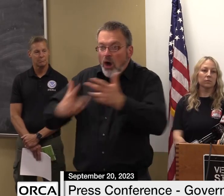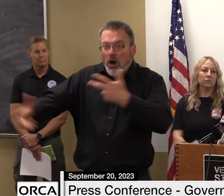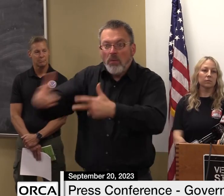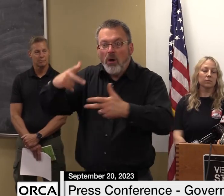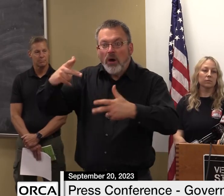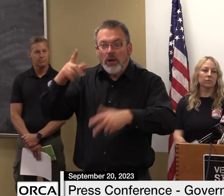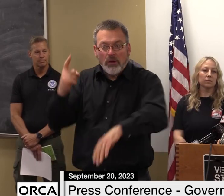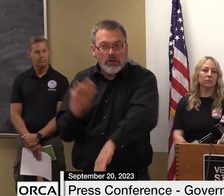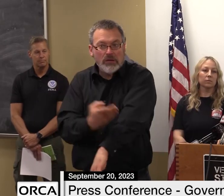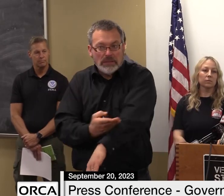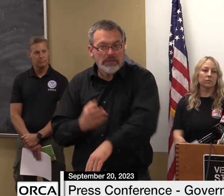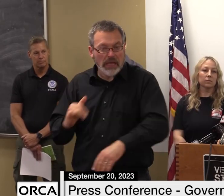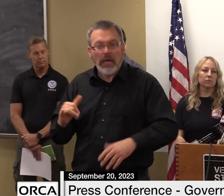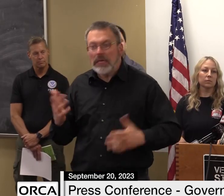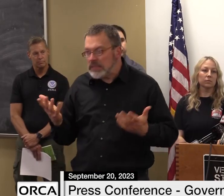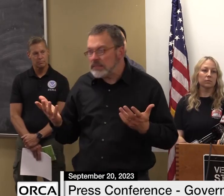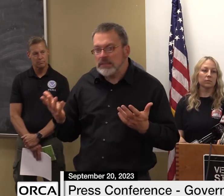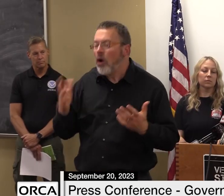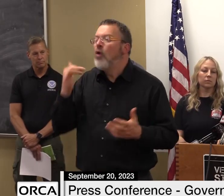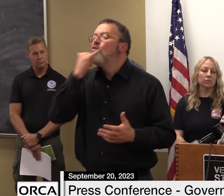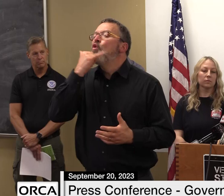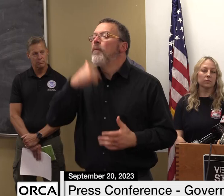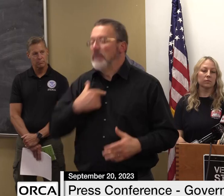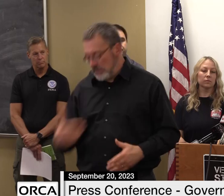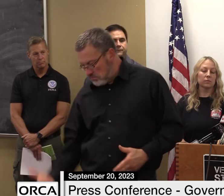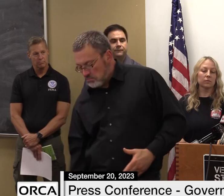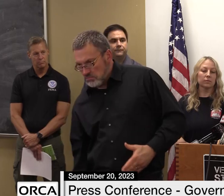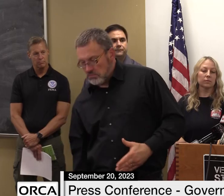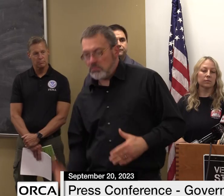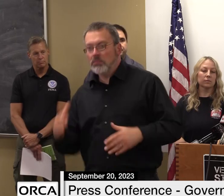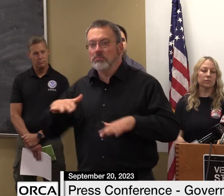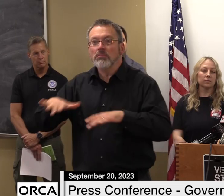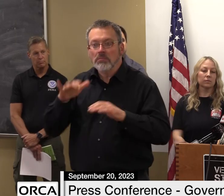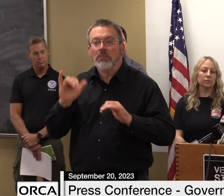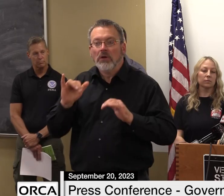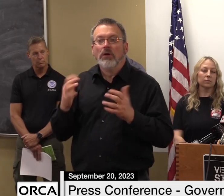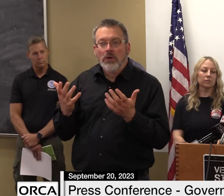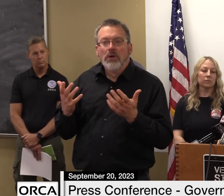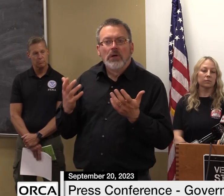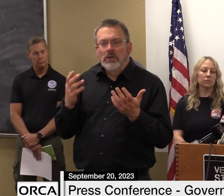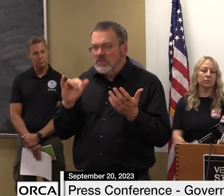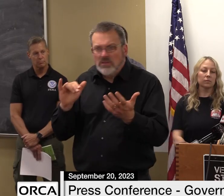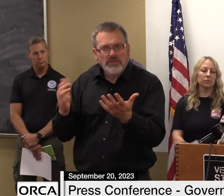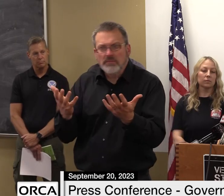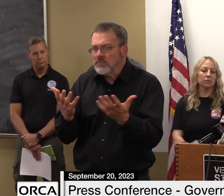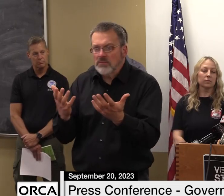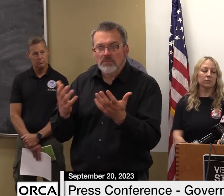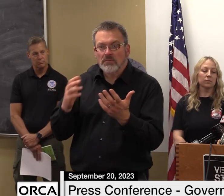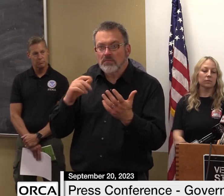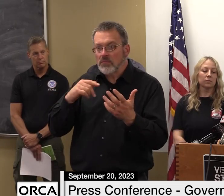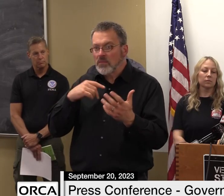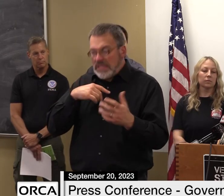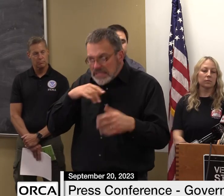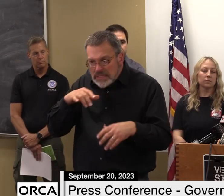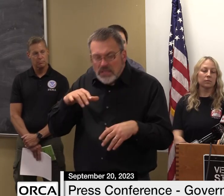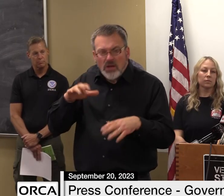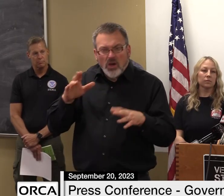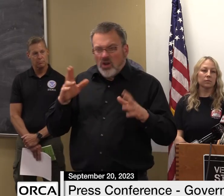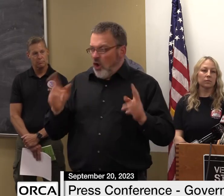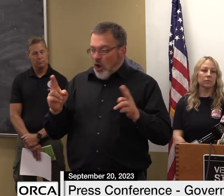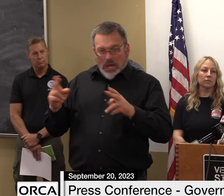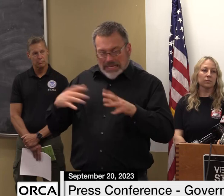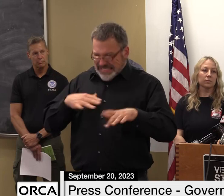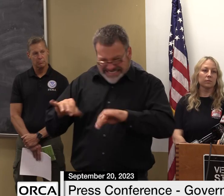soul who was determined to keep pumping out the basement, and we rode our bikes home through the deluge. We've all